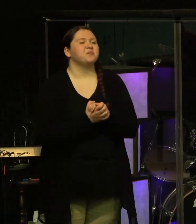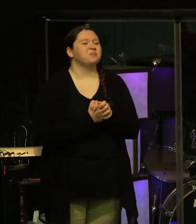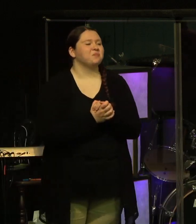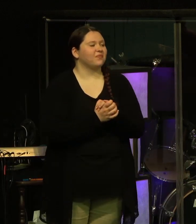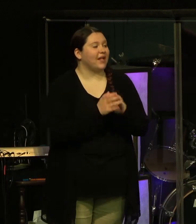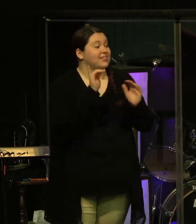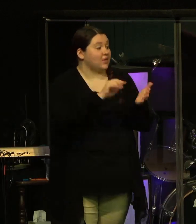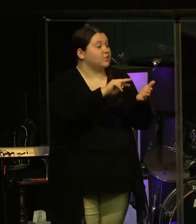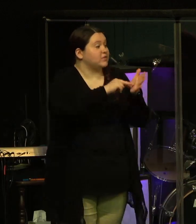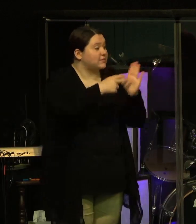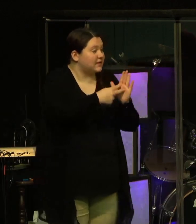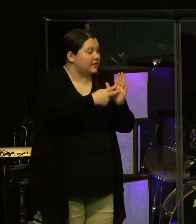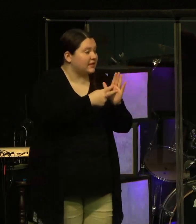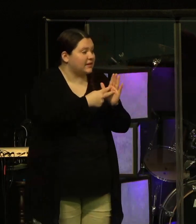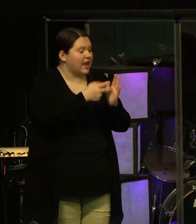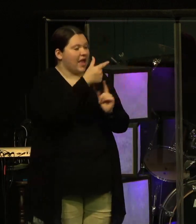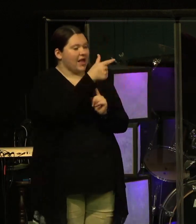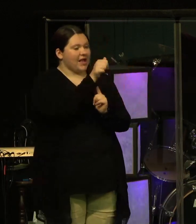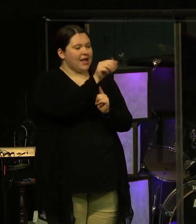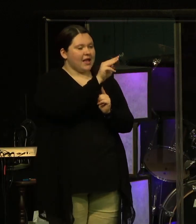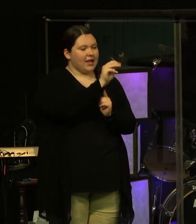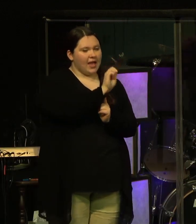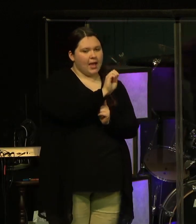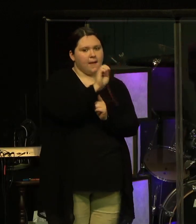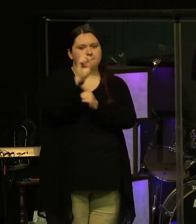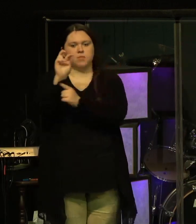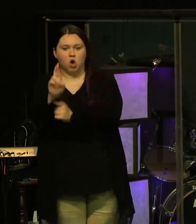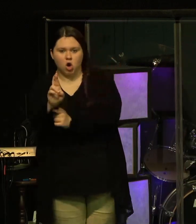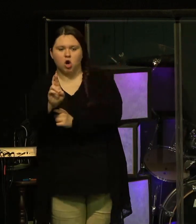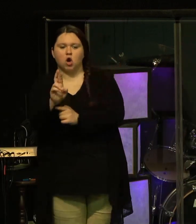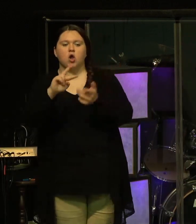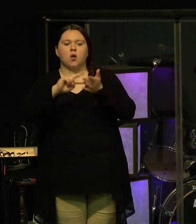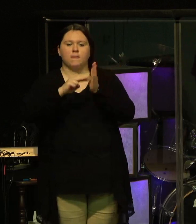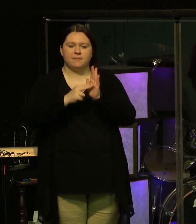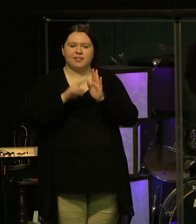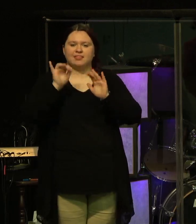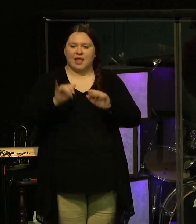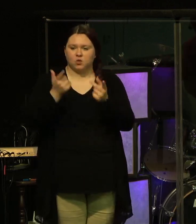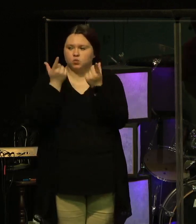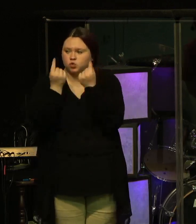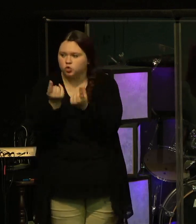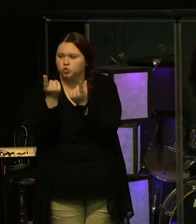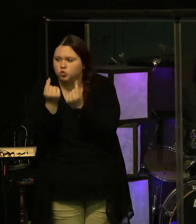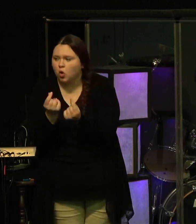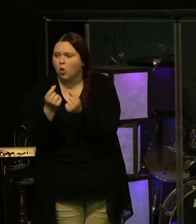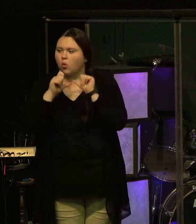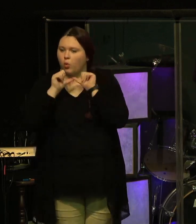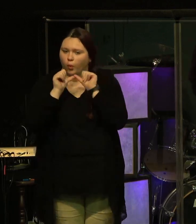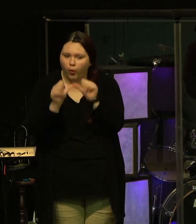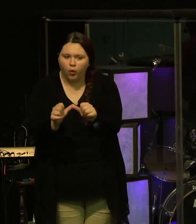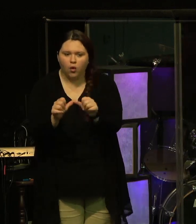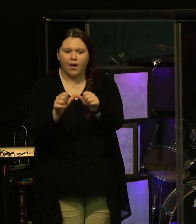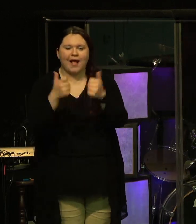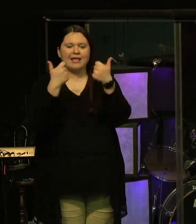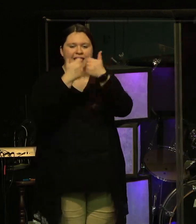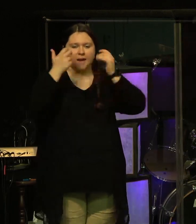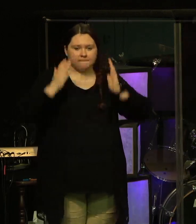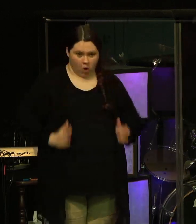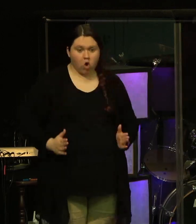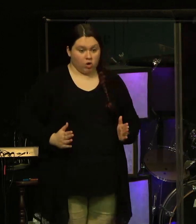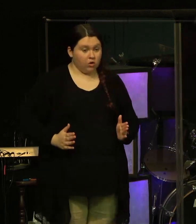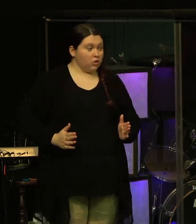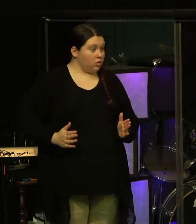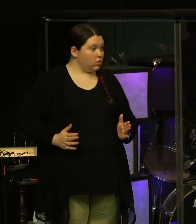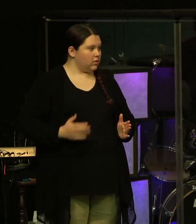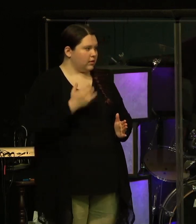That's what it means. You put that ER on something, it means that's what you do. Ongoing, right? If somebody plays one